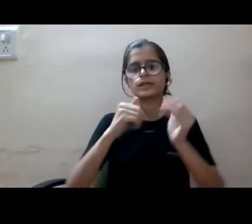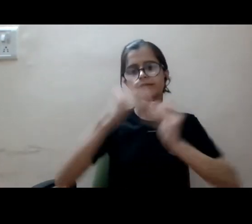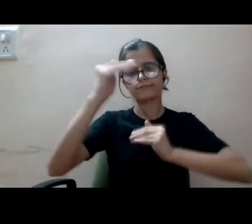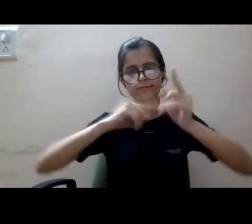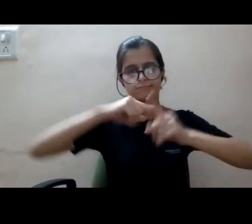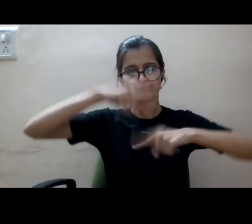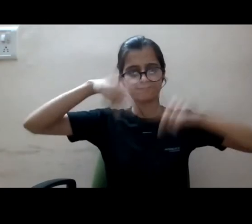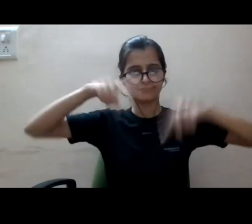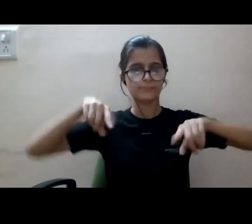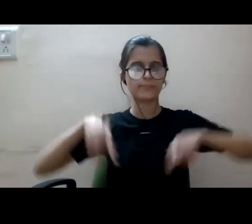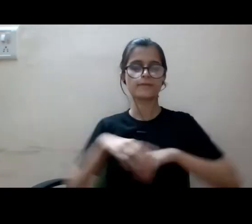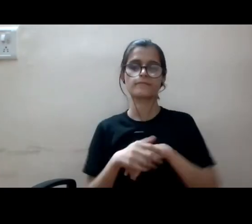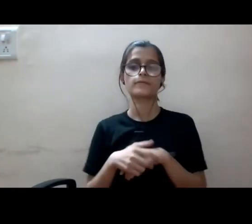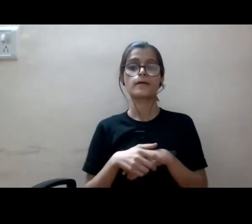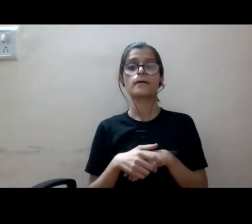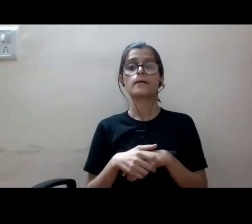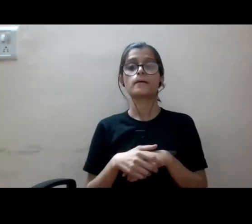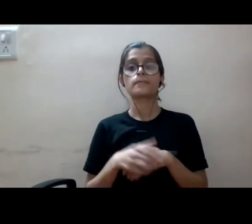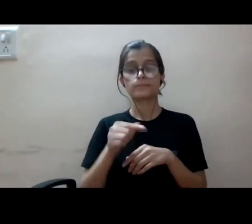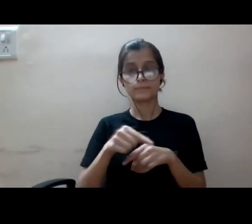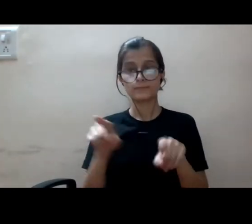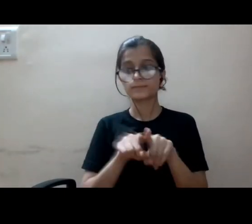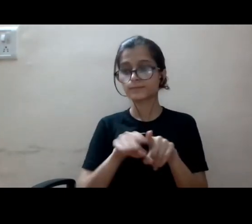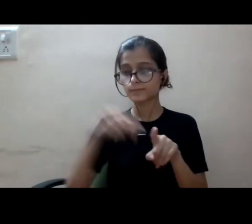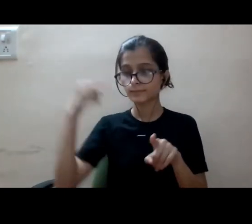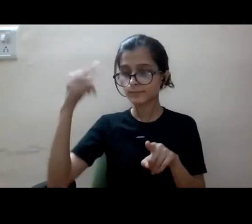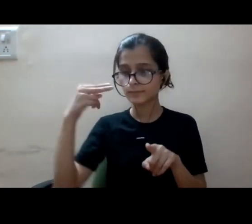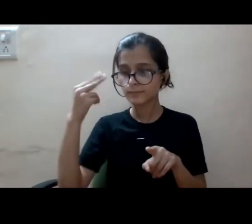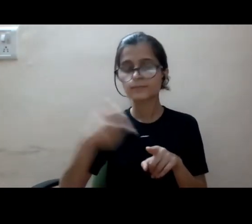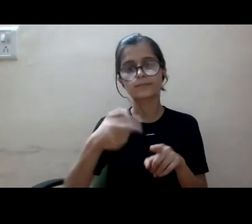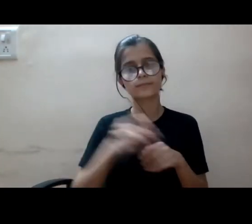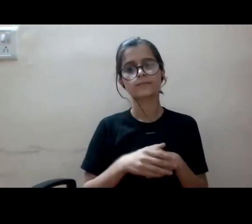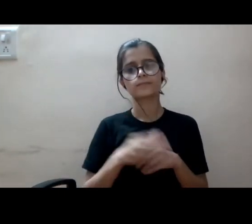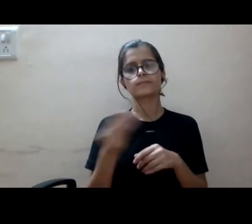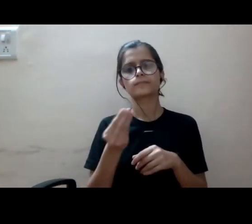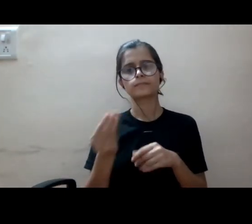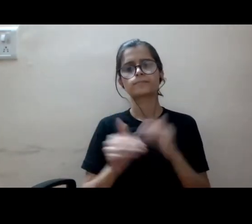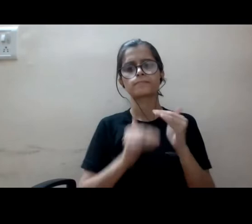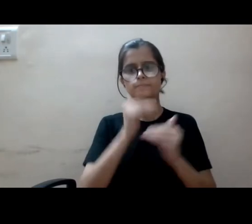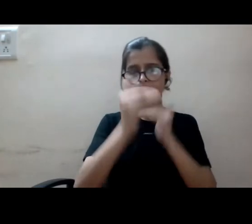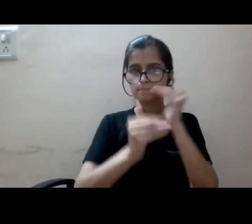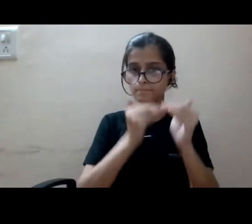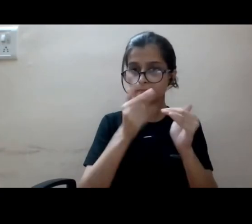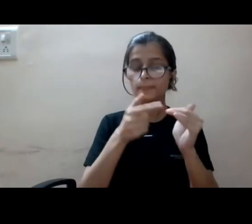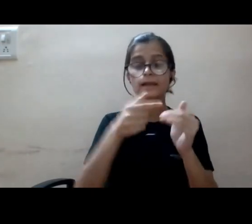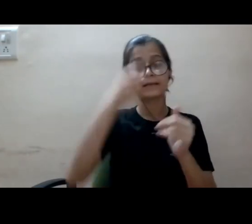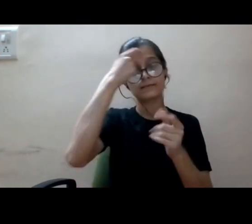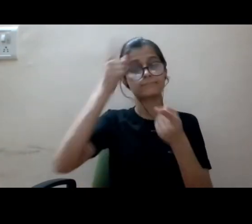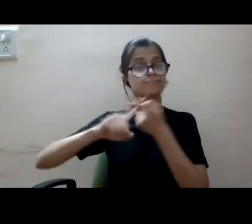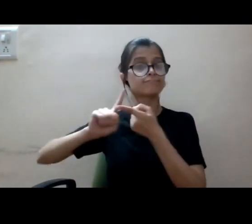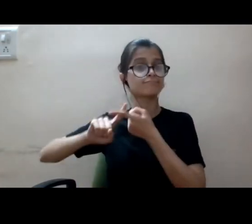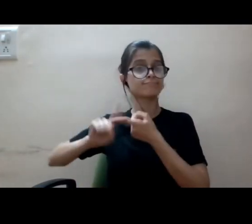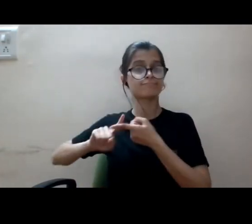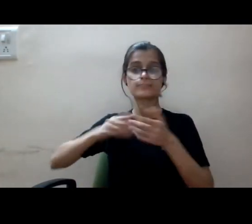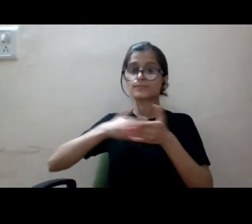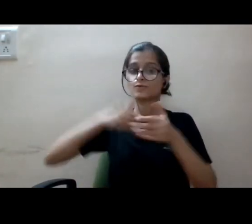these conditions, managing cultural diversity is increasingly becoming one of the major issues and concerns of the